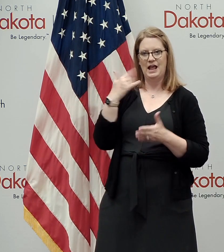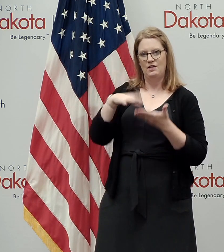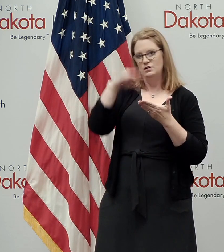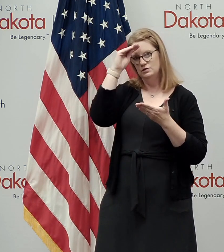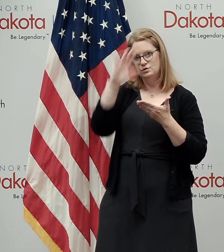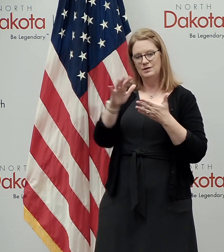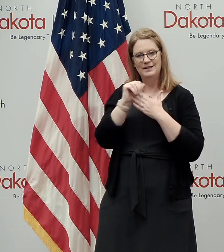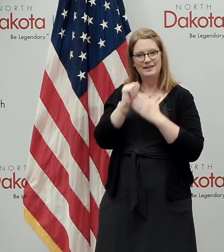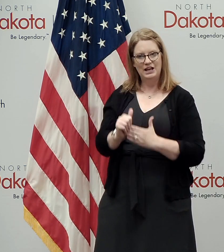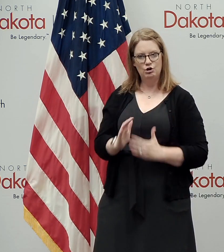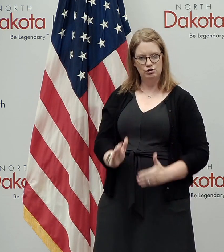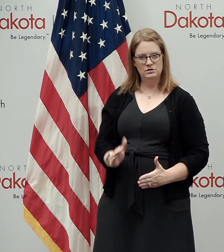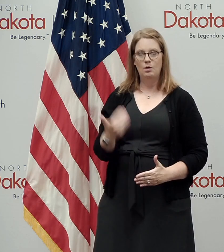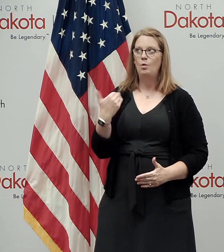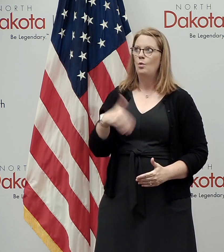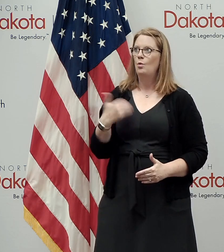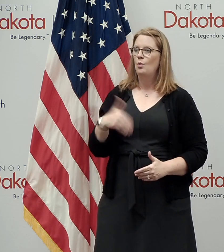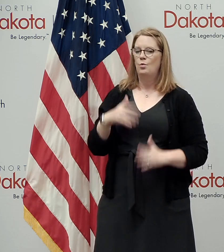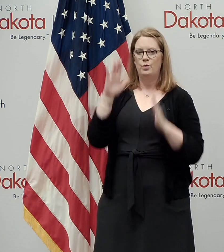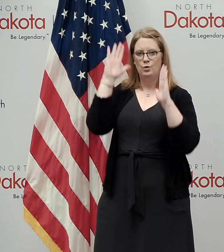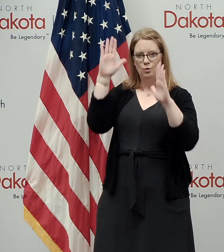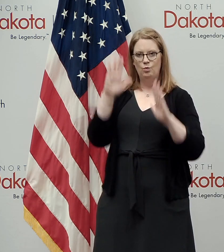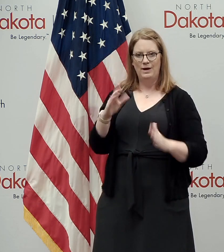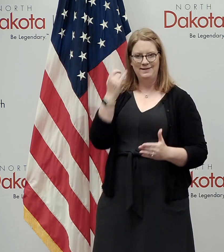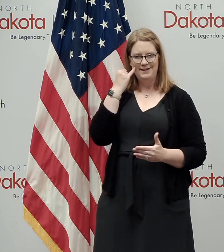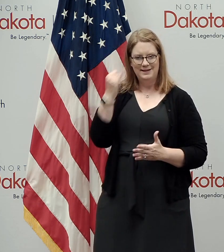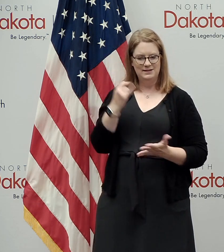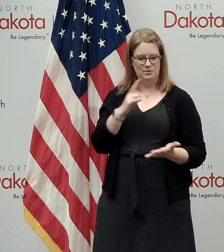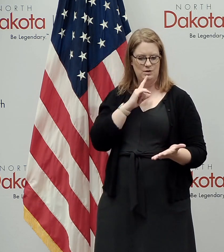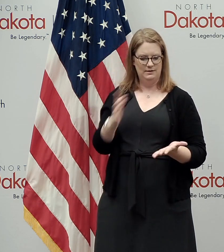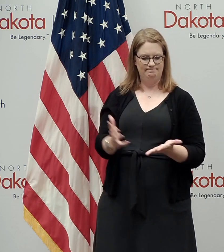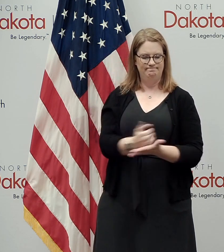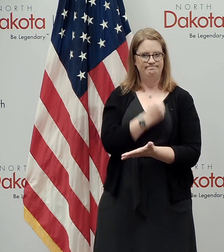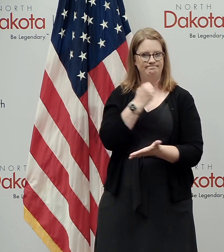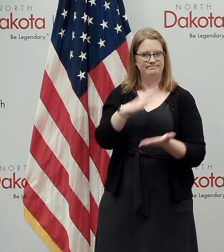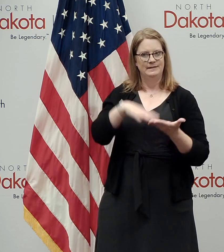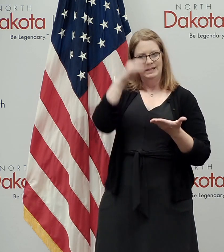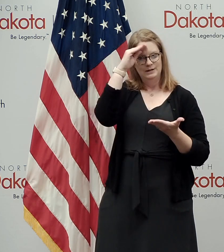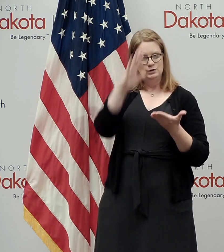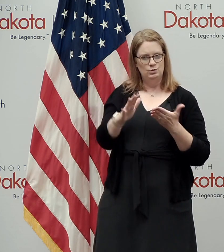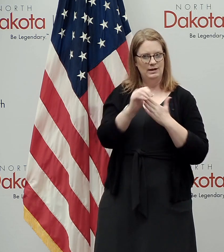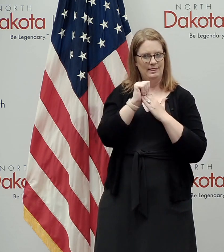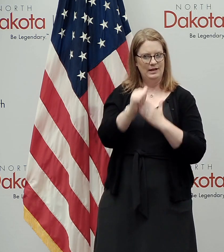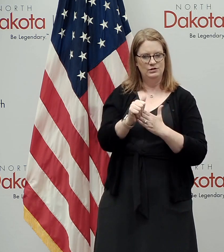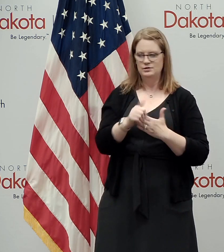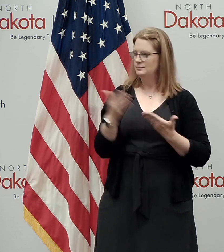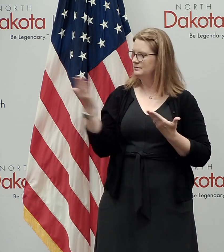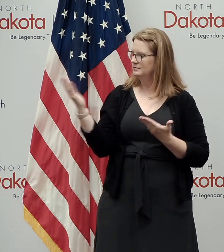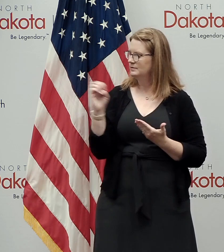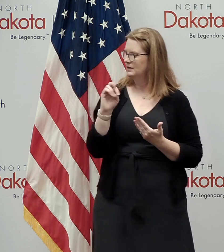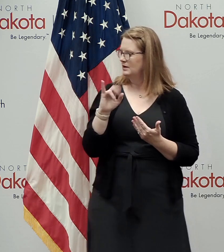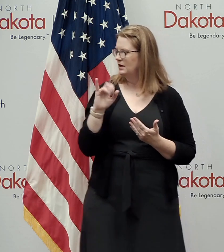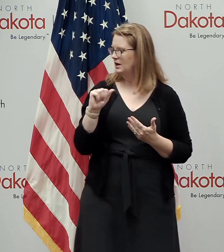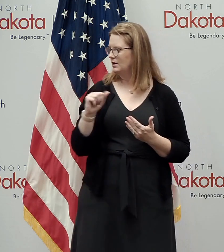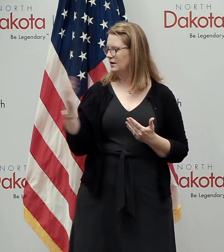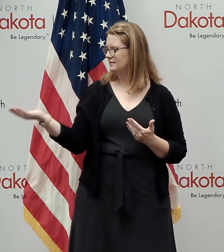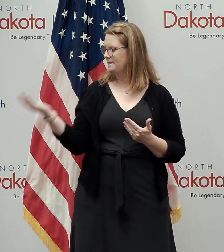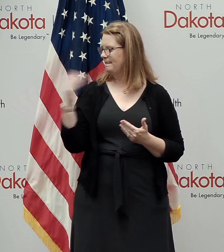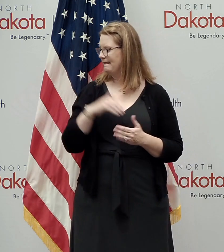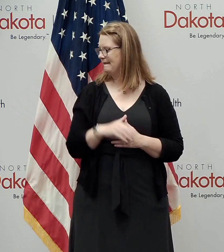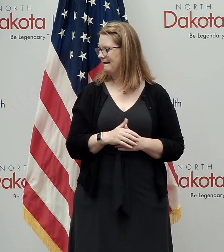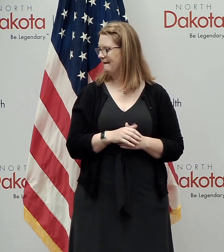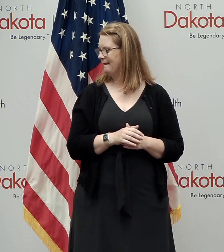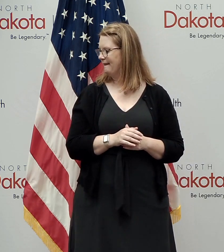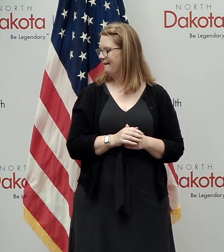are working up some great ideas to help maximize student leadership. And so, Erica, I think I'll turn it over to you, and you